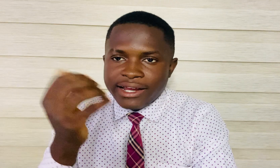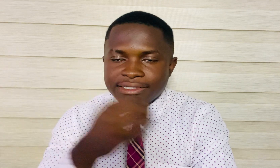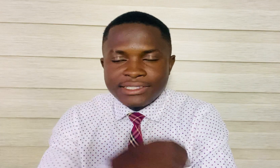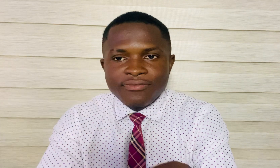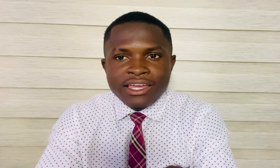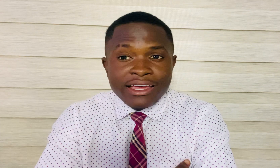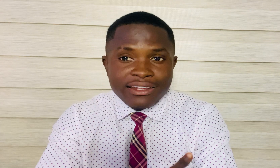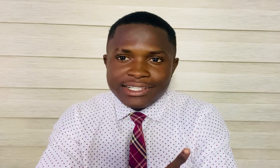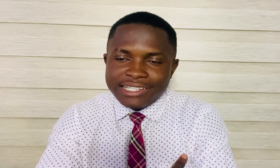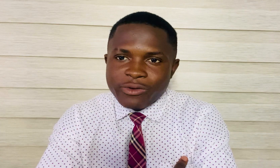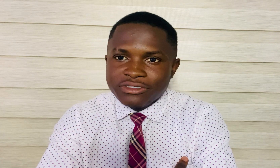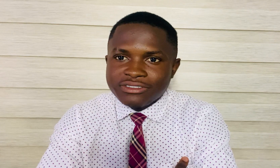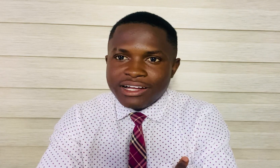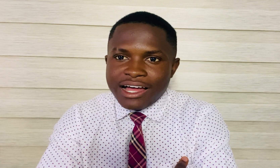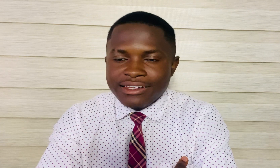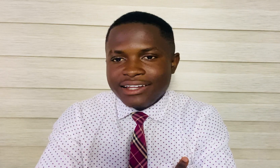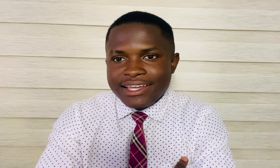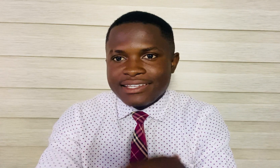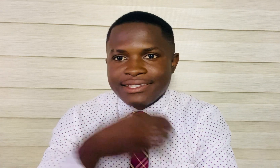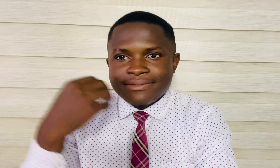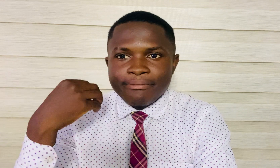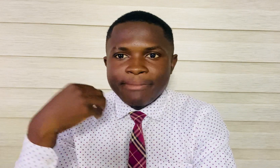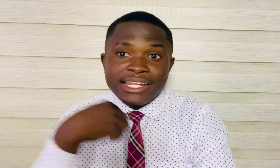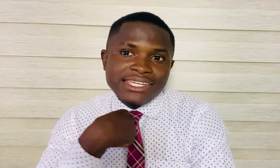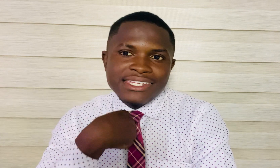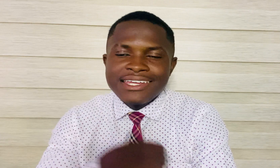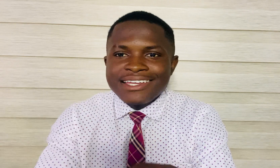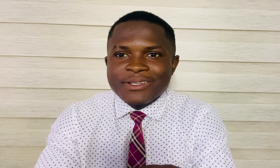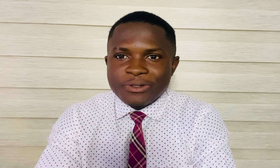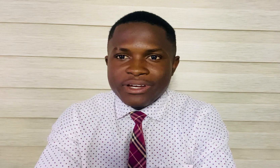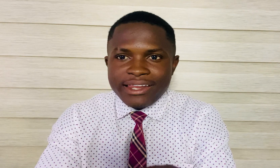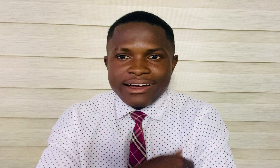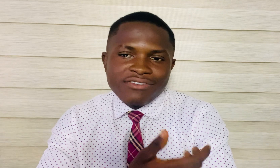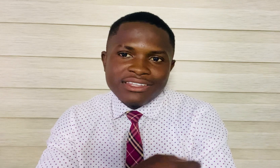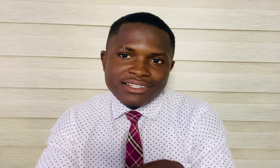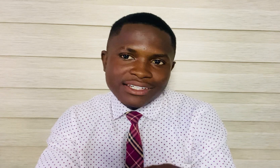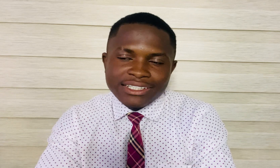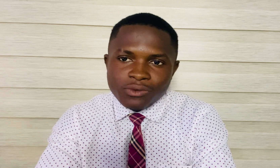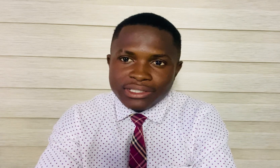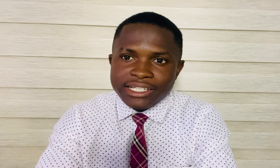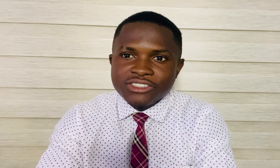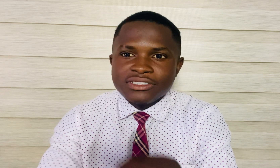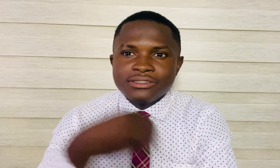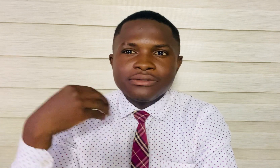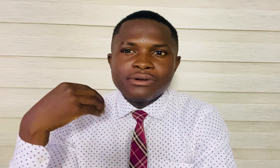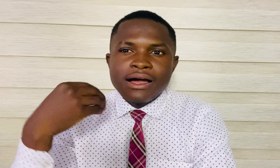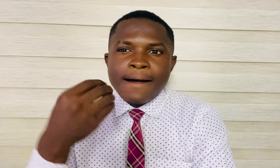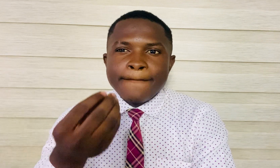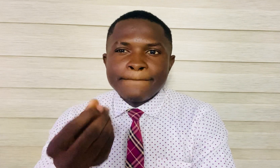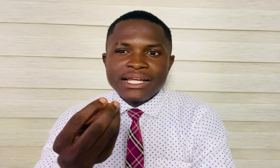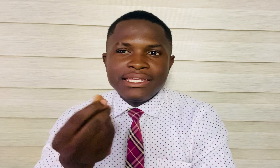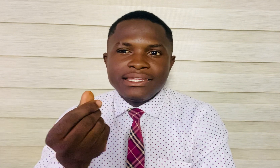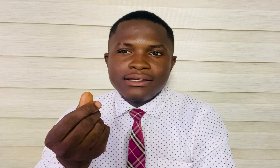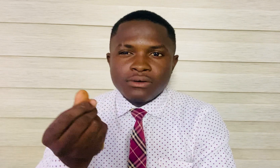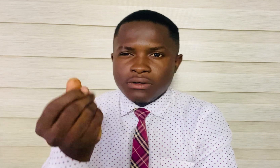right. The next sign we want to analyze is money. So in our everyday setting, we tend to do money. Oh, do you